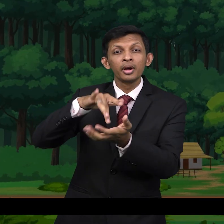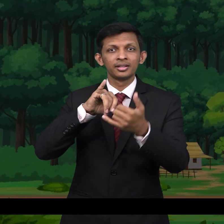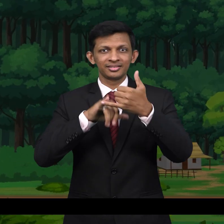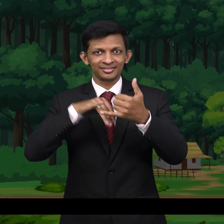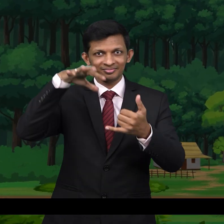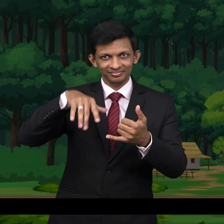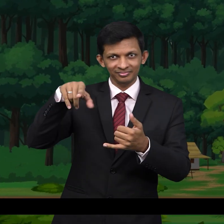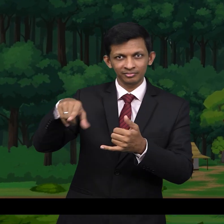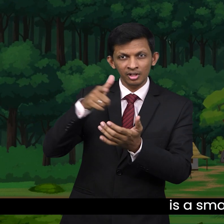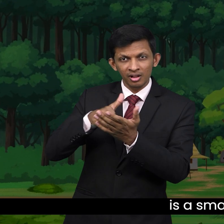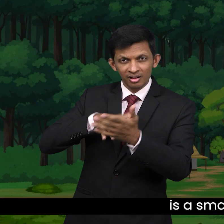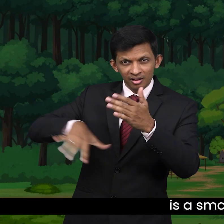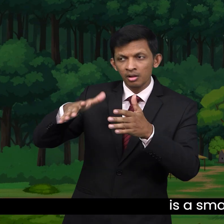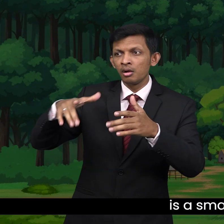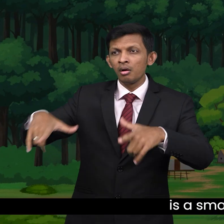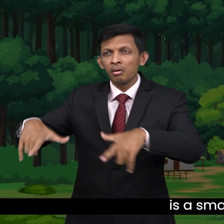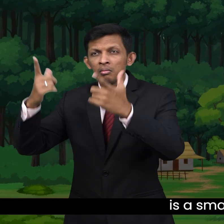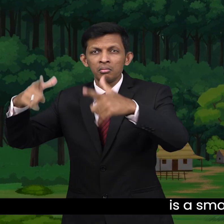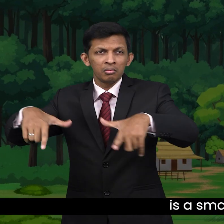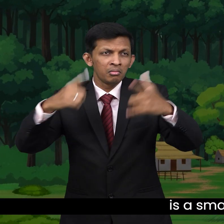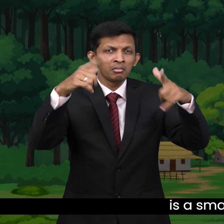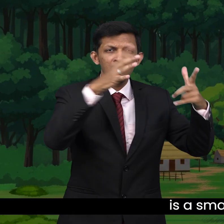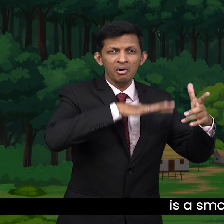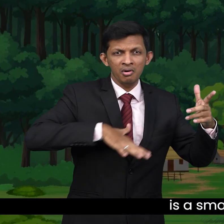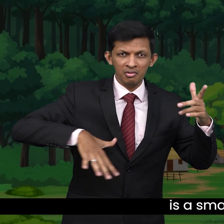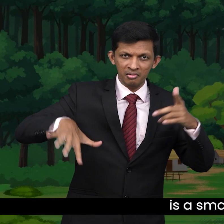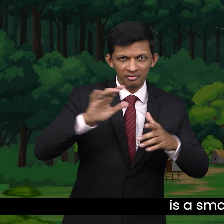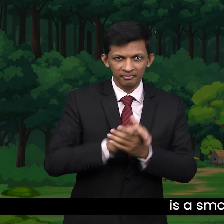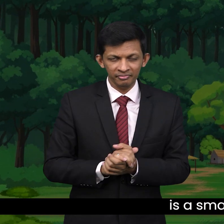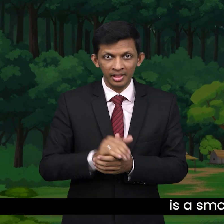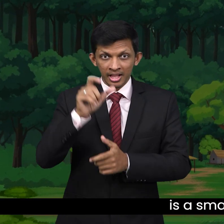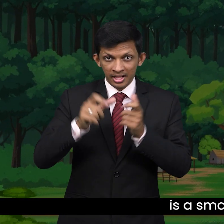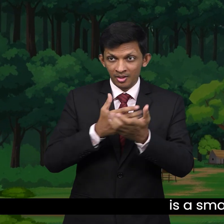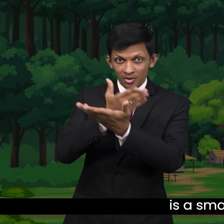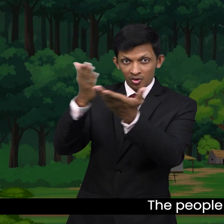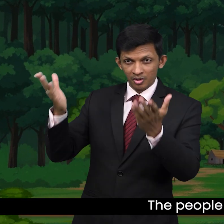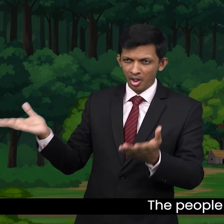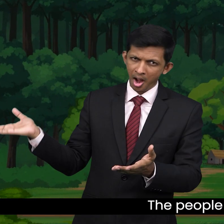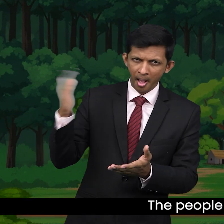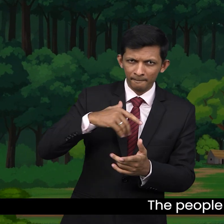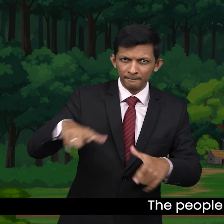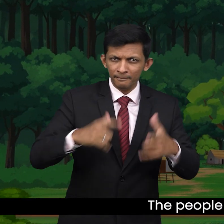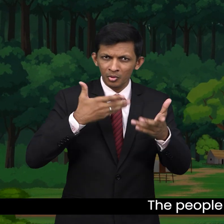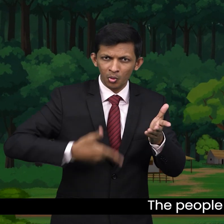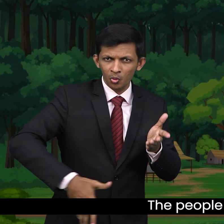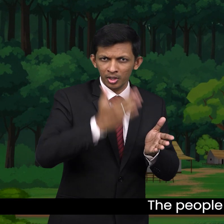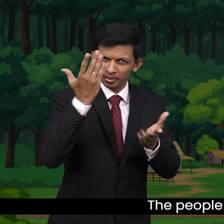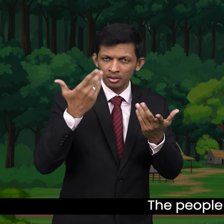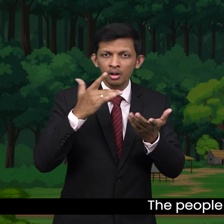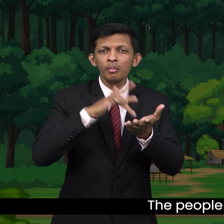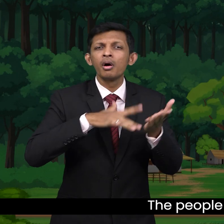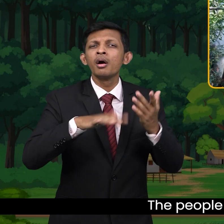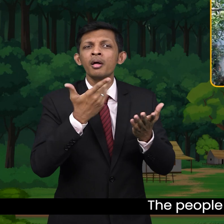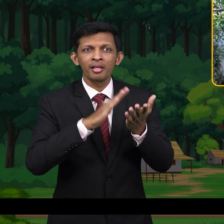Children, Suraram is a small village near a forest. The people go to the forest